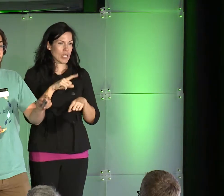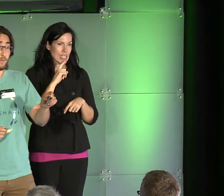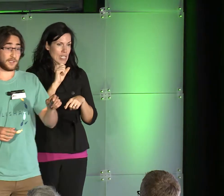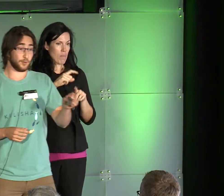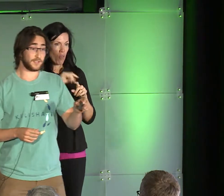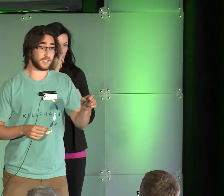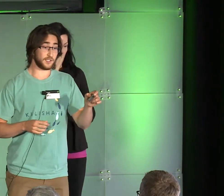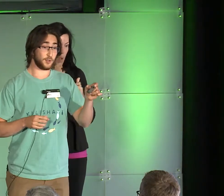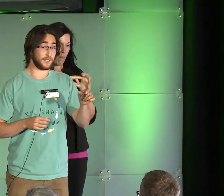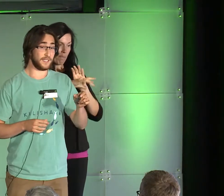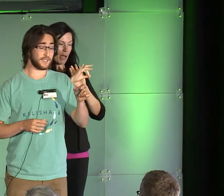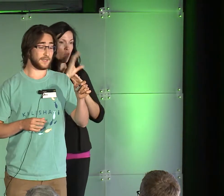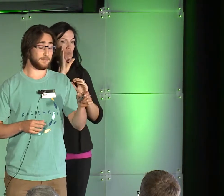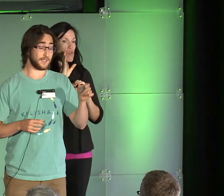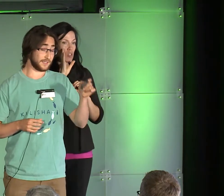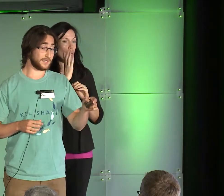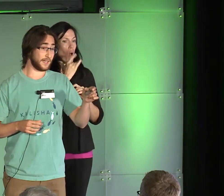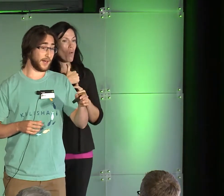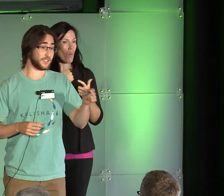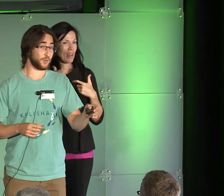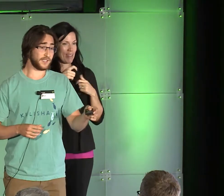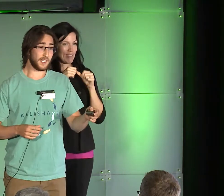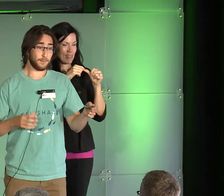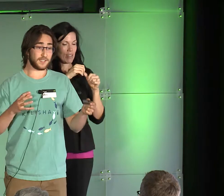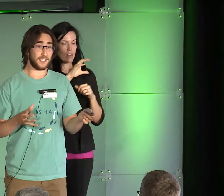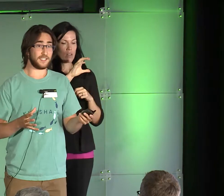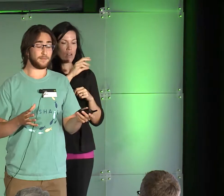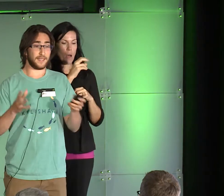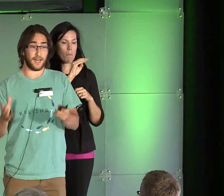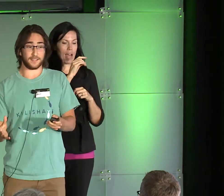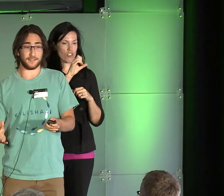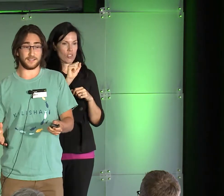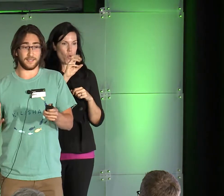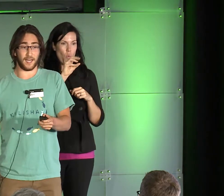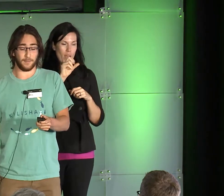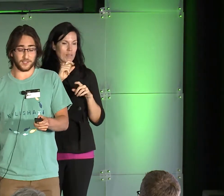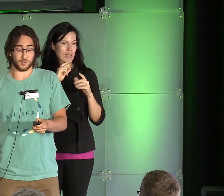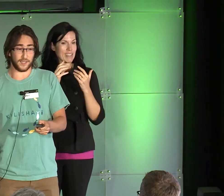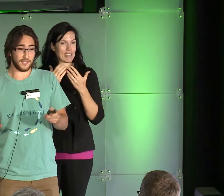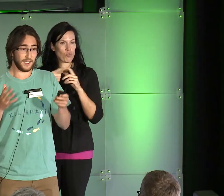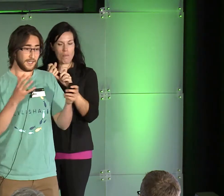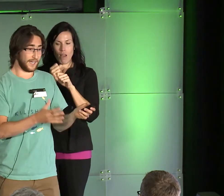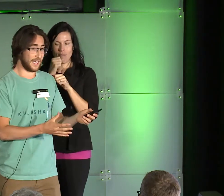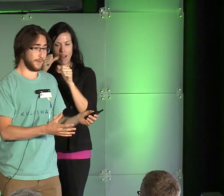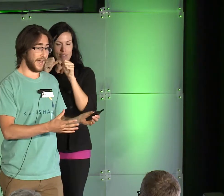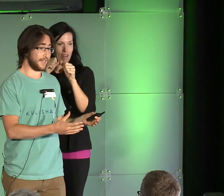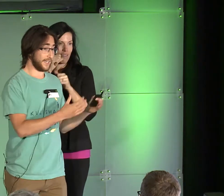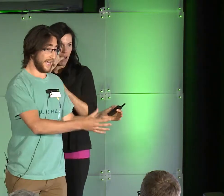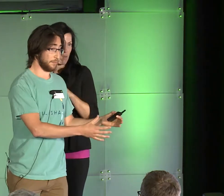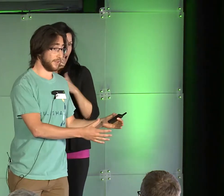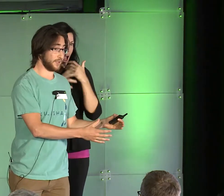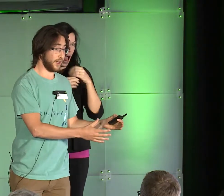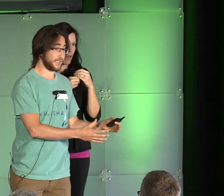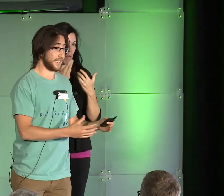the reason that we picked breweries is because you need consistent homogeneous waste, but it's easy to make non-consistent, non-homogeneous waste like that by adding